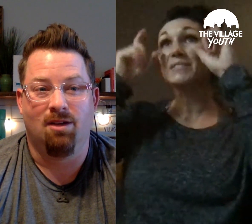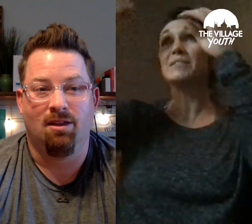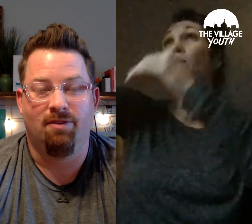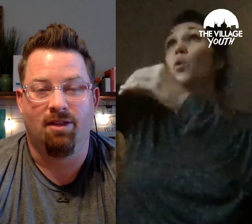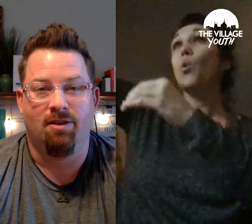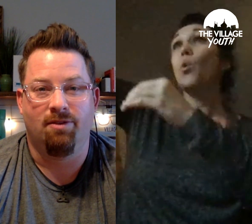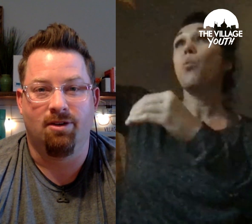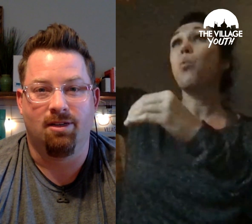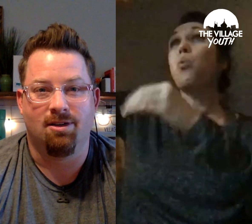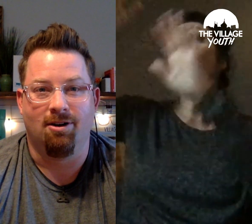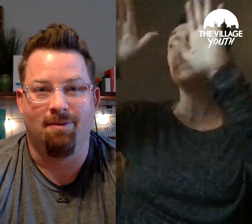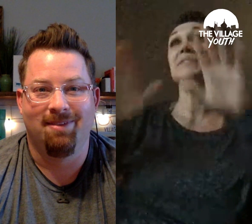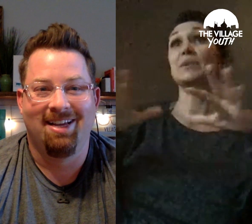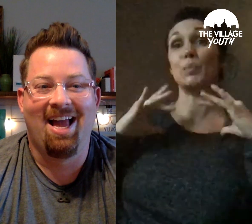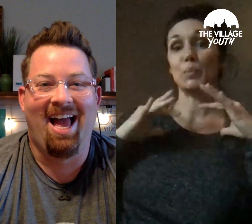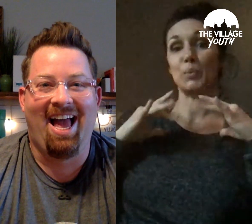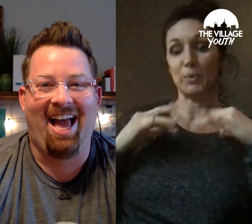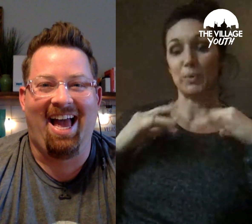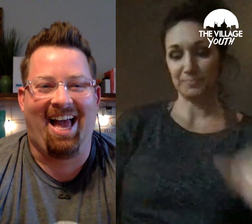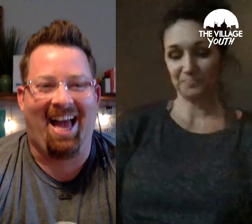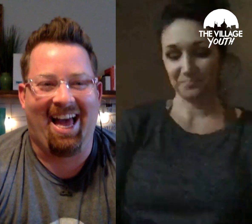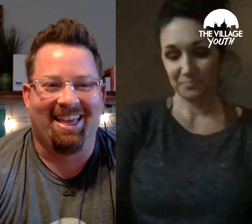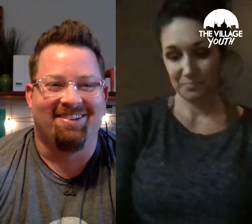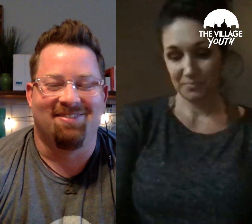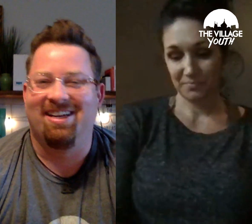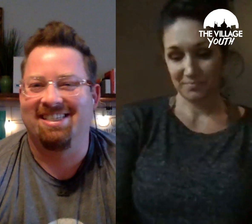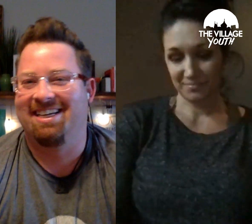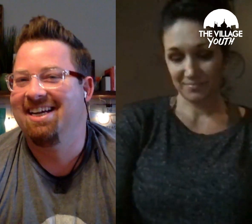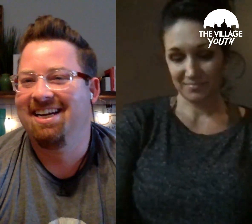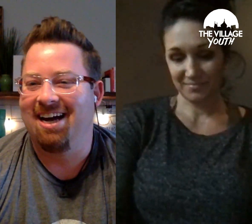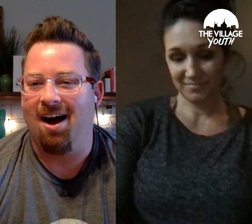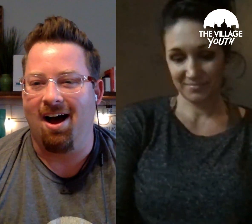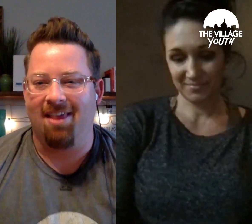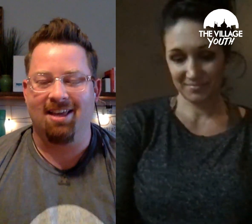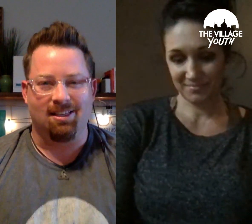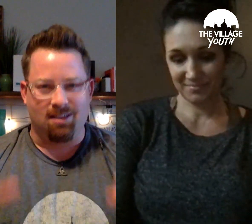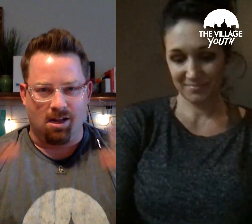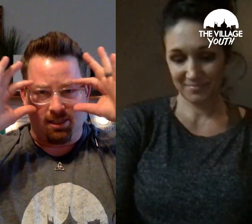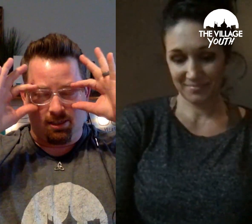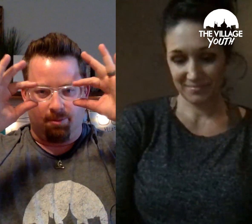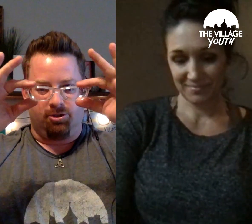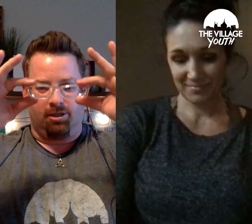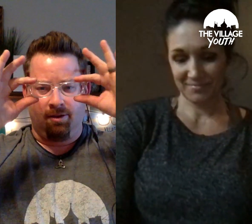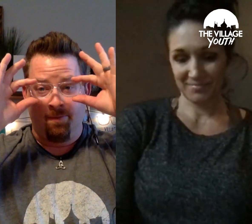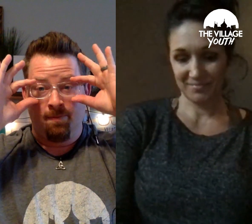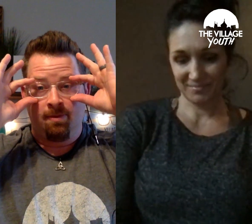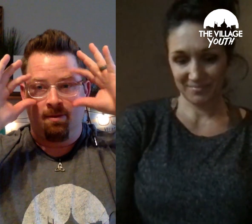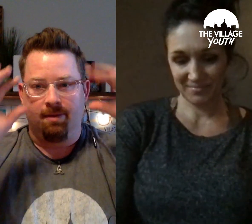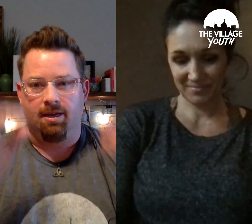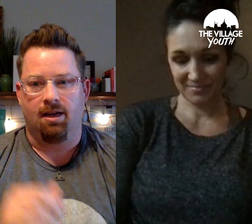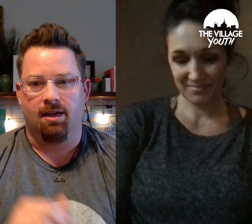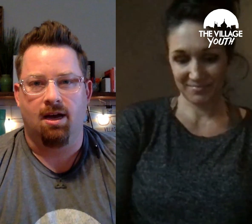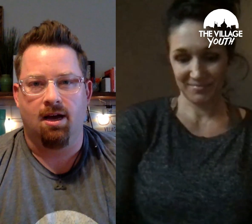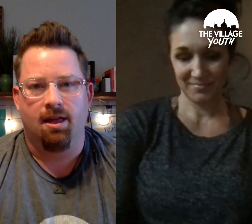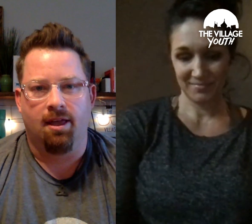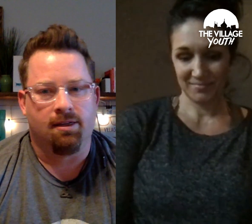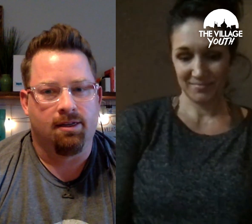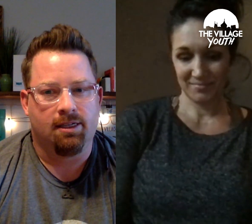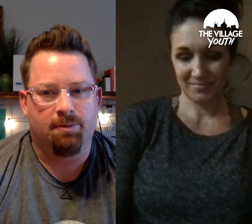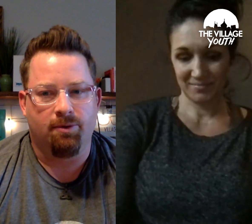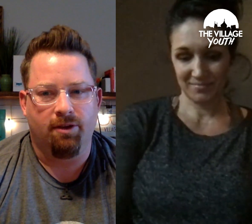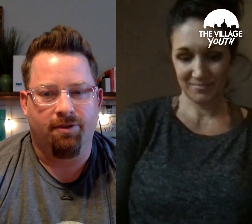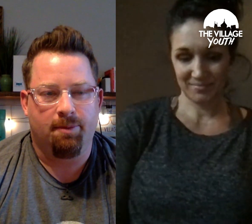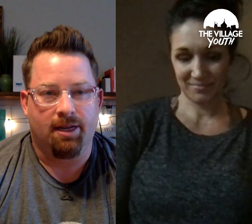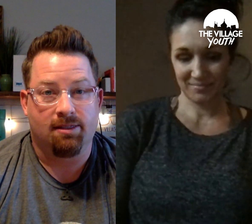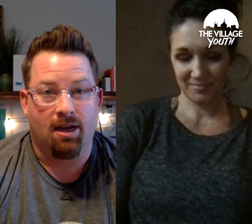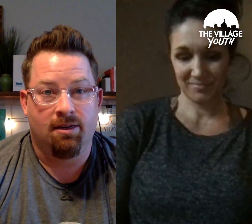Oh, Colleen fell over on Instagram. Some technical difficulty. It's fine. Everything's fine. It's all fine. I think the sunglasses emoji because